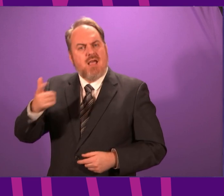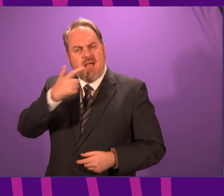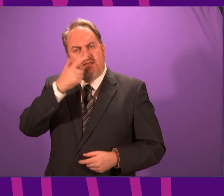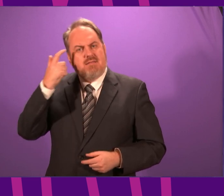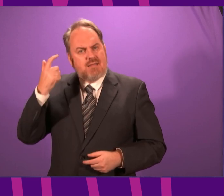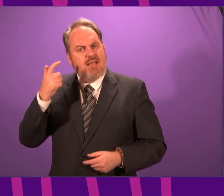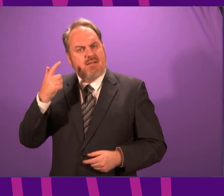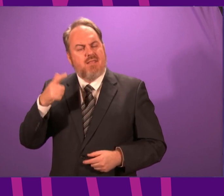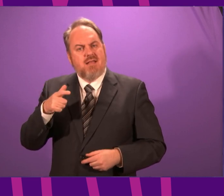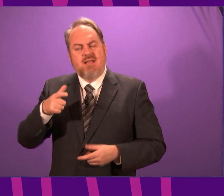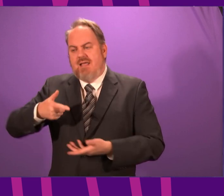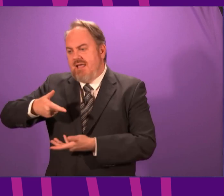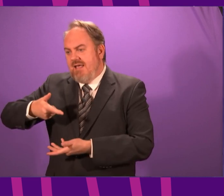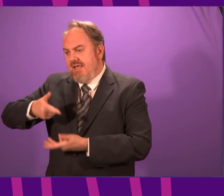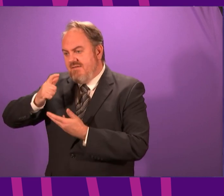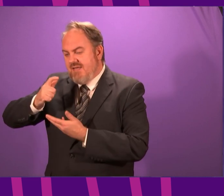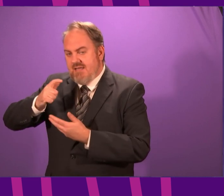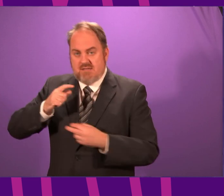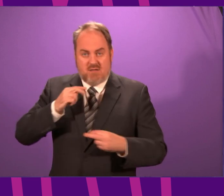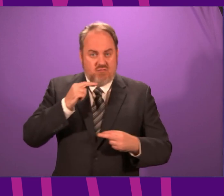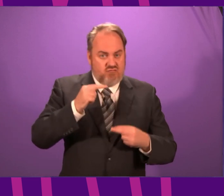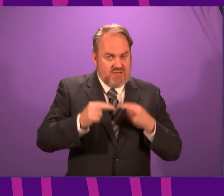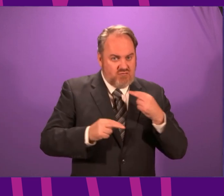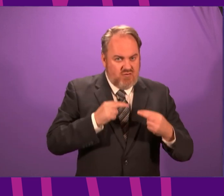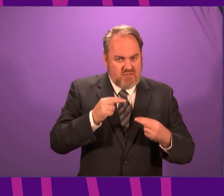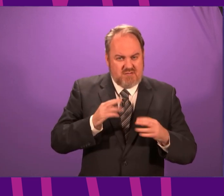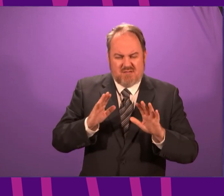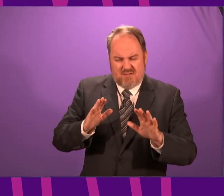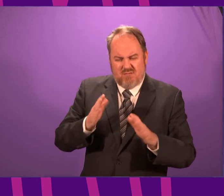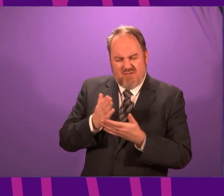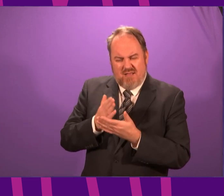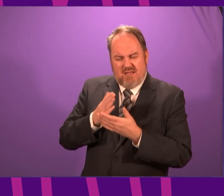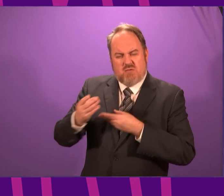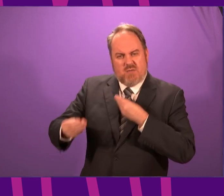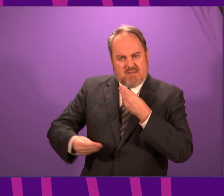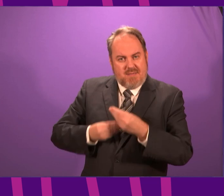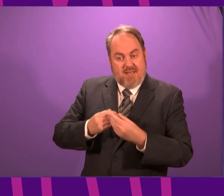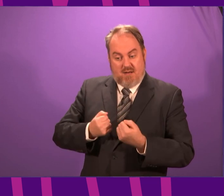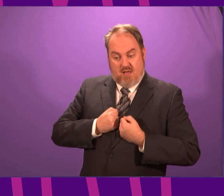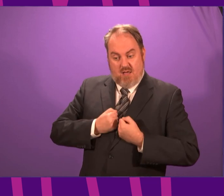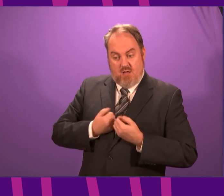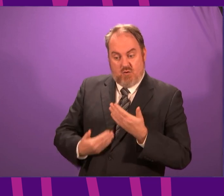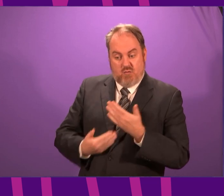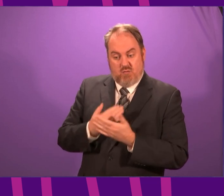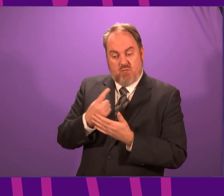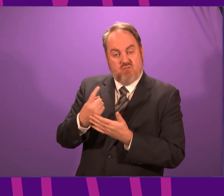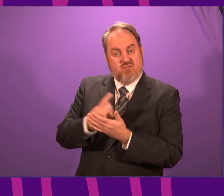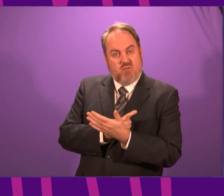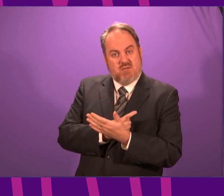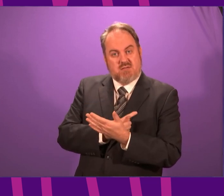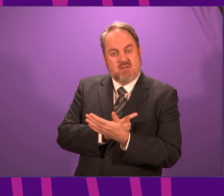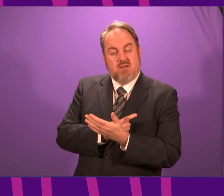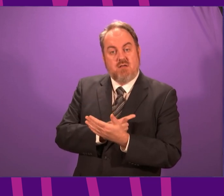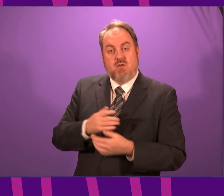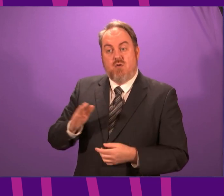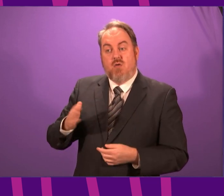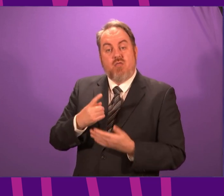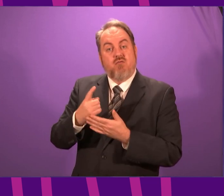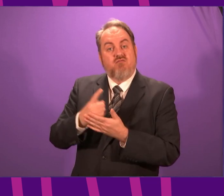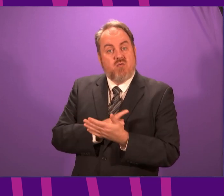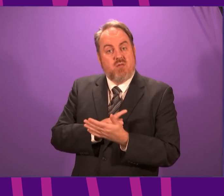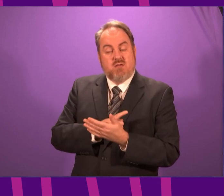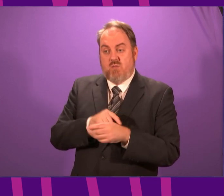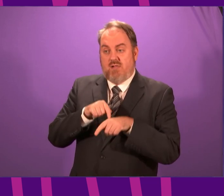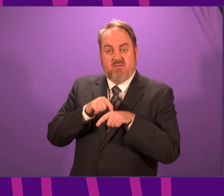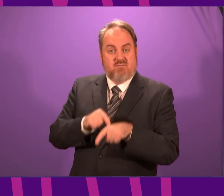hospitality generally, but cafes and restaurants in particular. I wonder if she would recognise that under the new proposals, all premises will be subject to the same rules in future